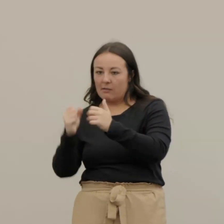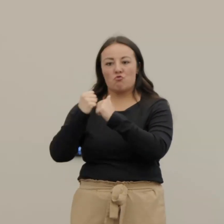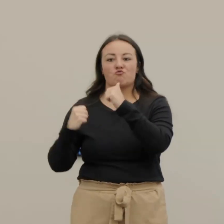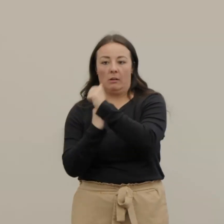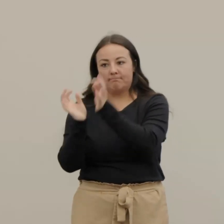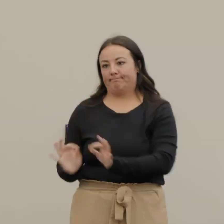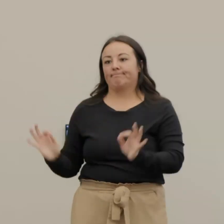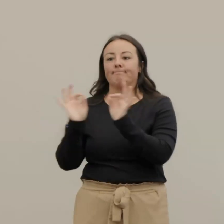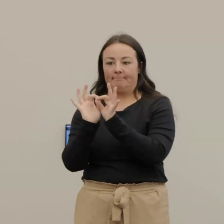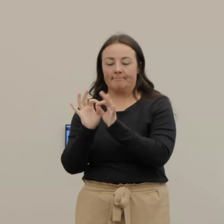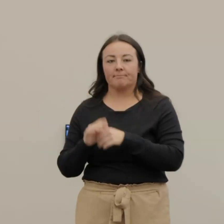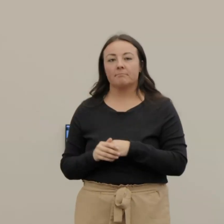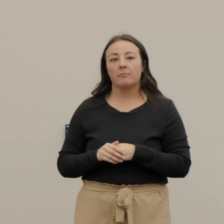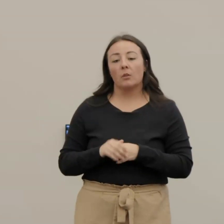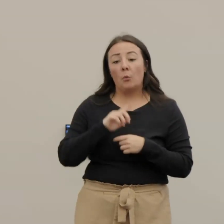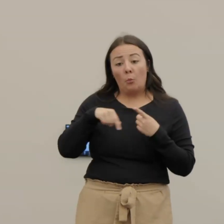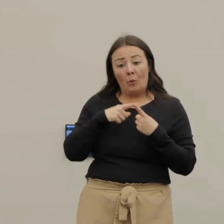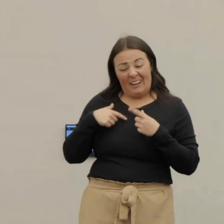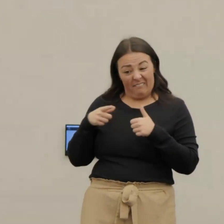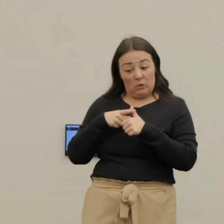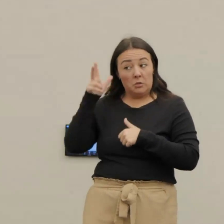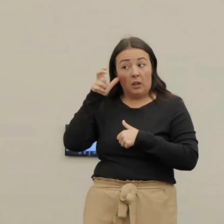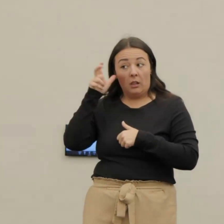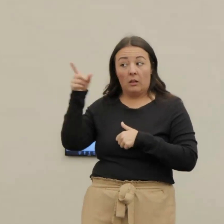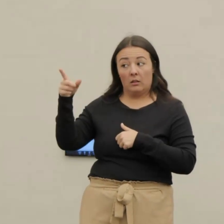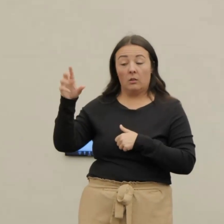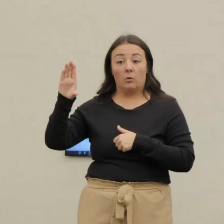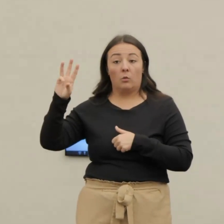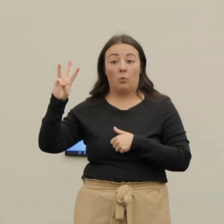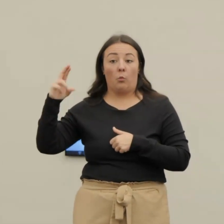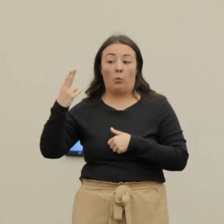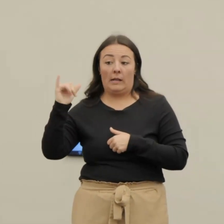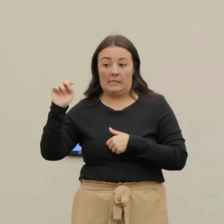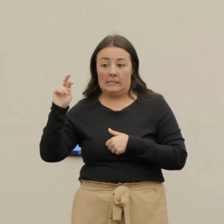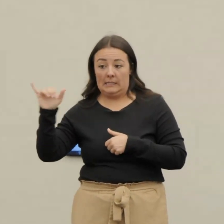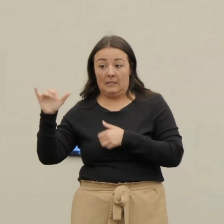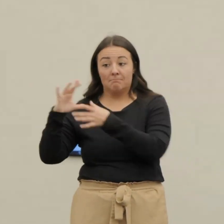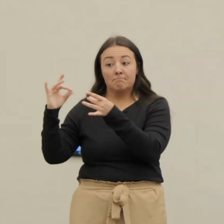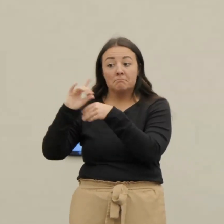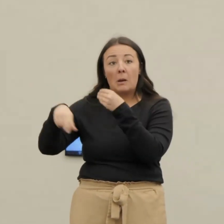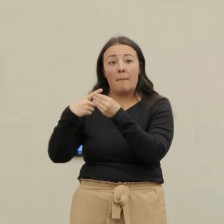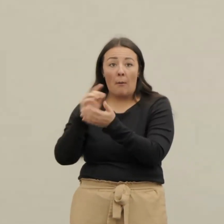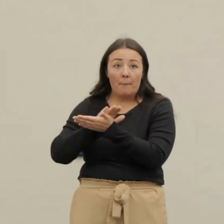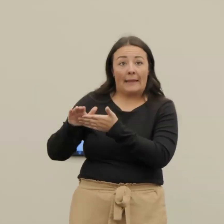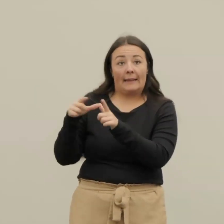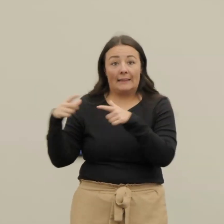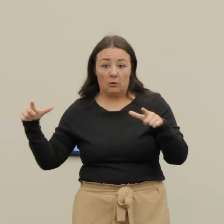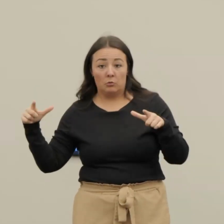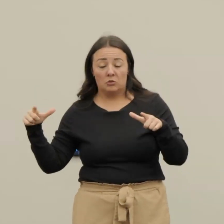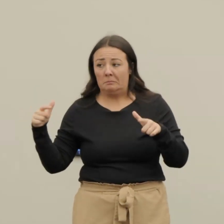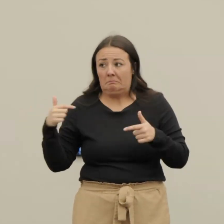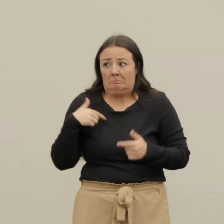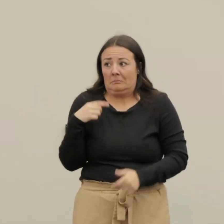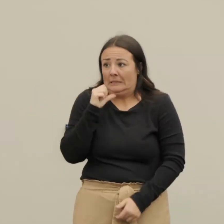When I first heard Whitney talk about plain language, I didn't quite know what she